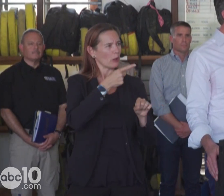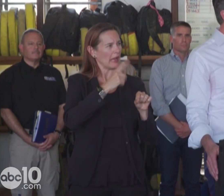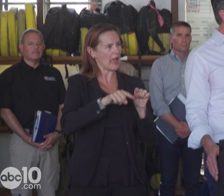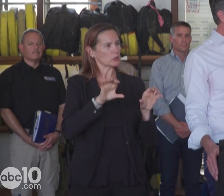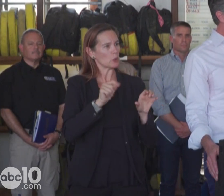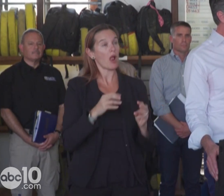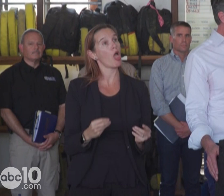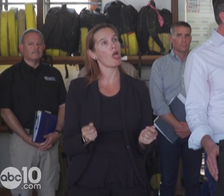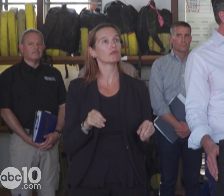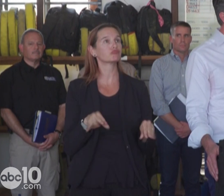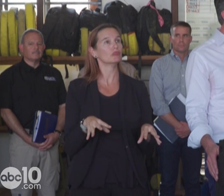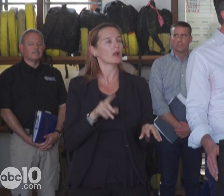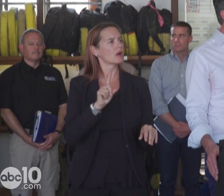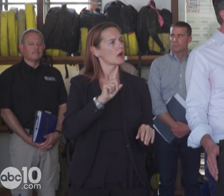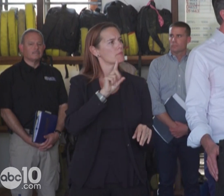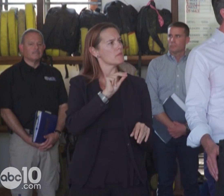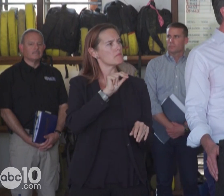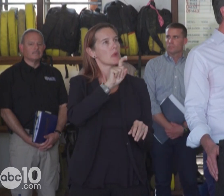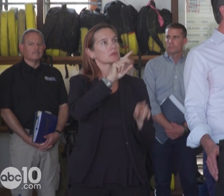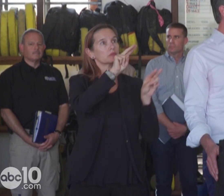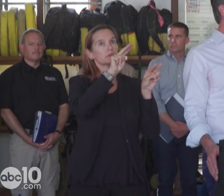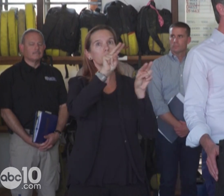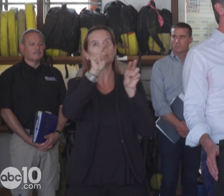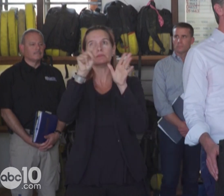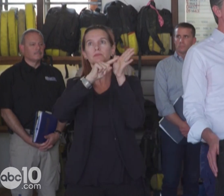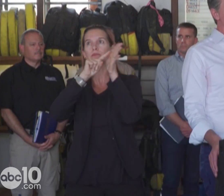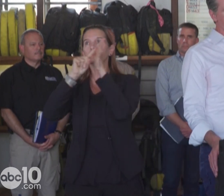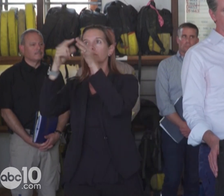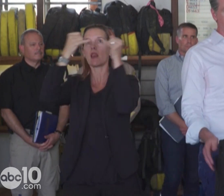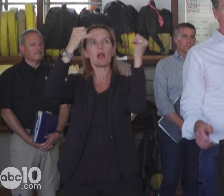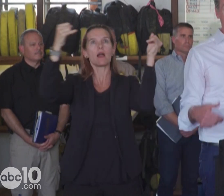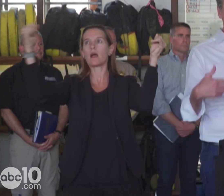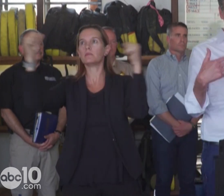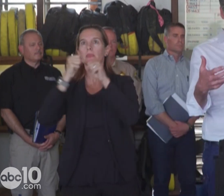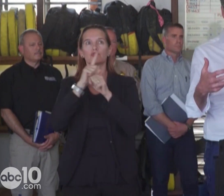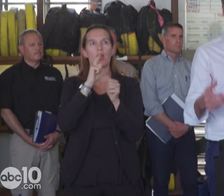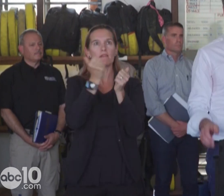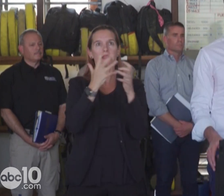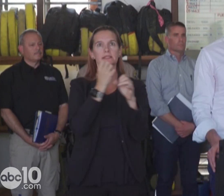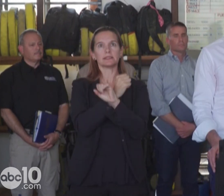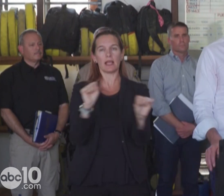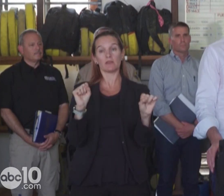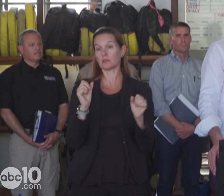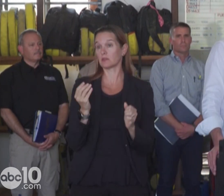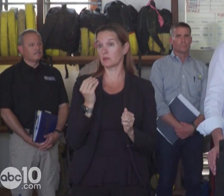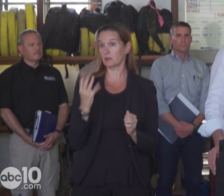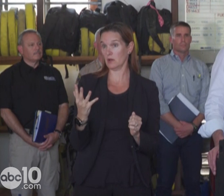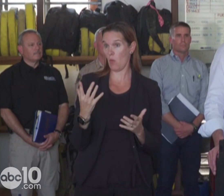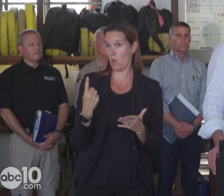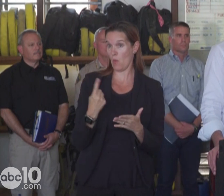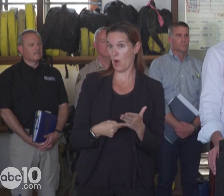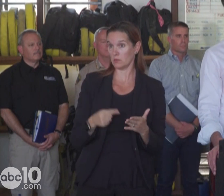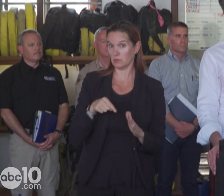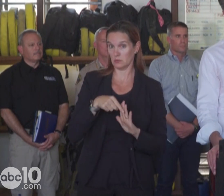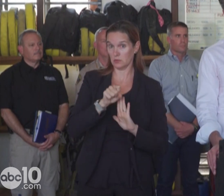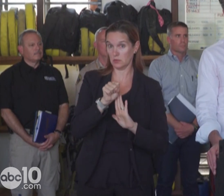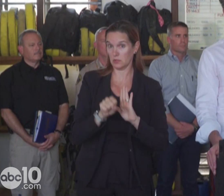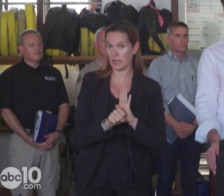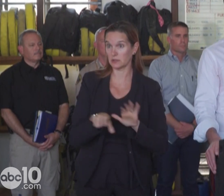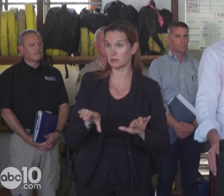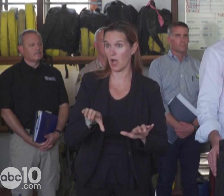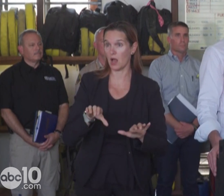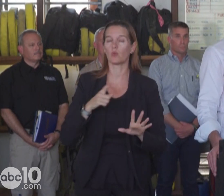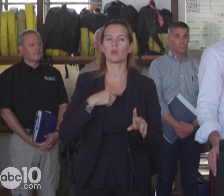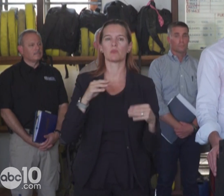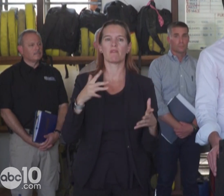the lines to make sure that they're safe. And that takes time. What we have done, so you know where the state has been, we are providing air